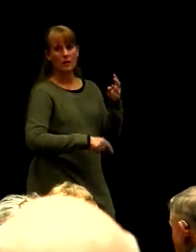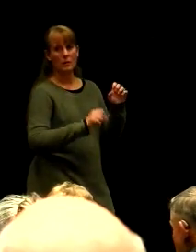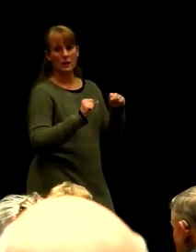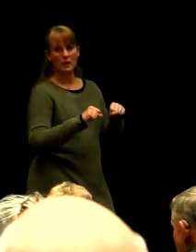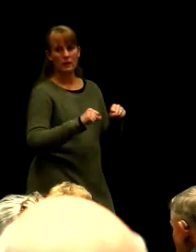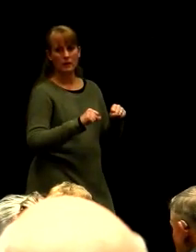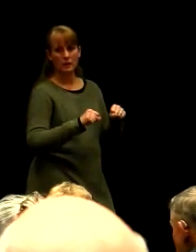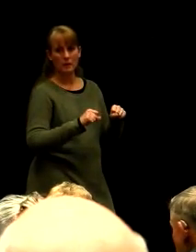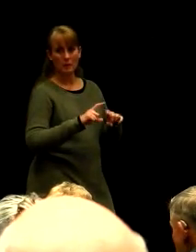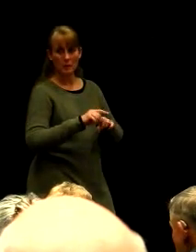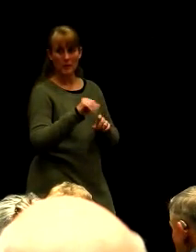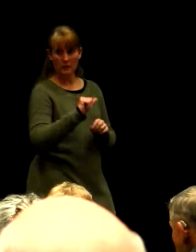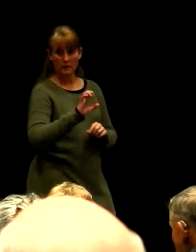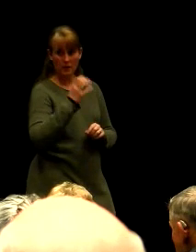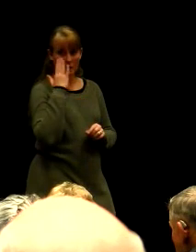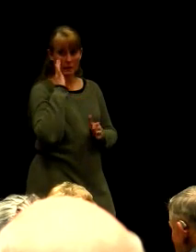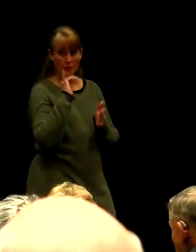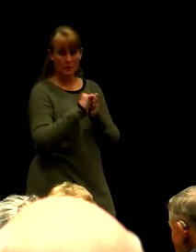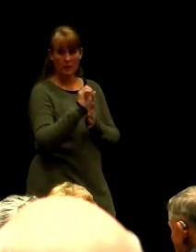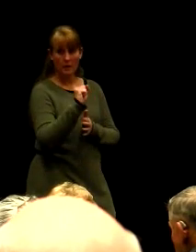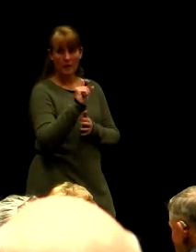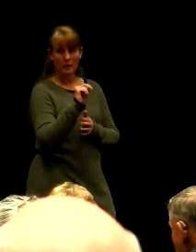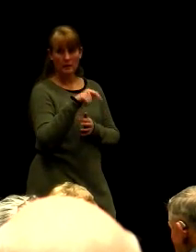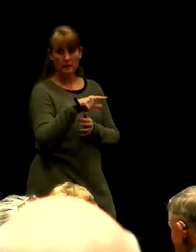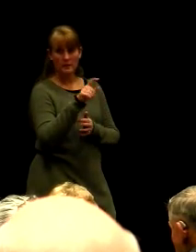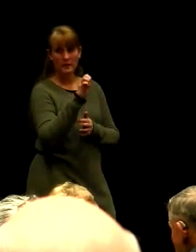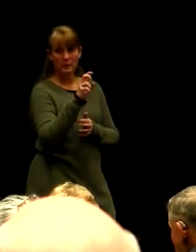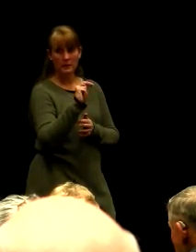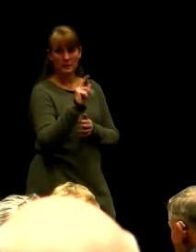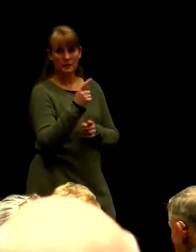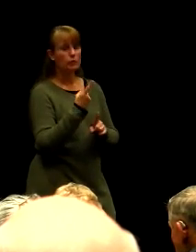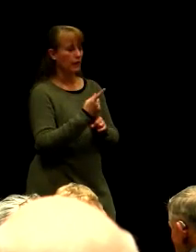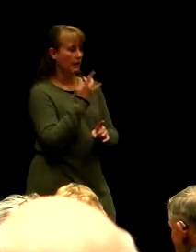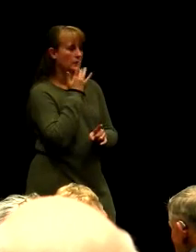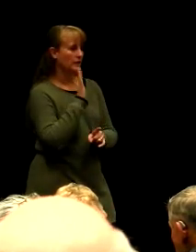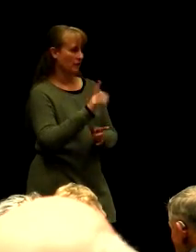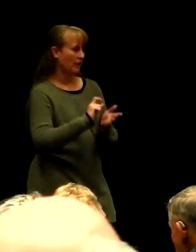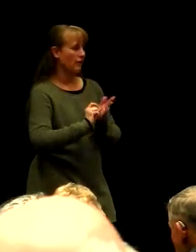sorry? Clark knew Stapledon. That was his favorite author.